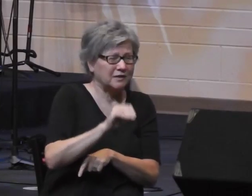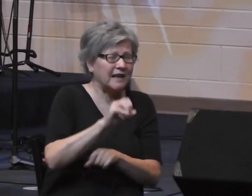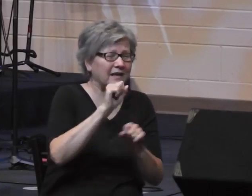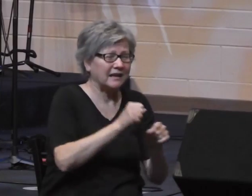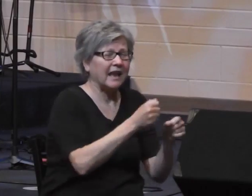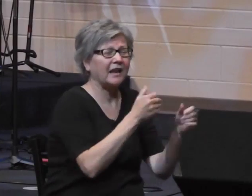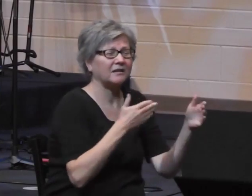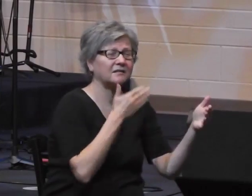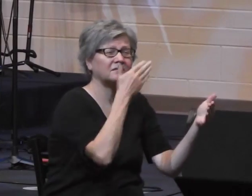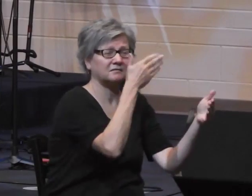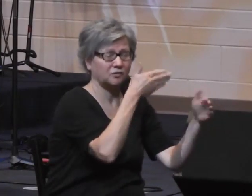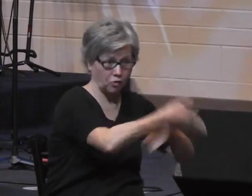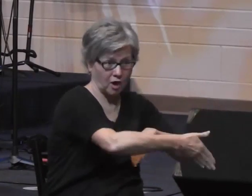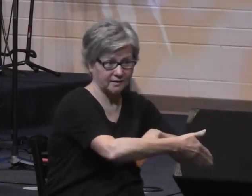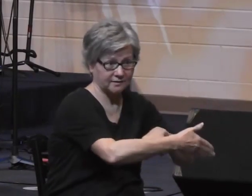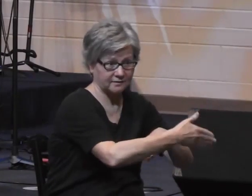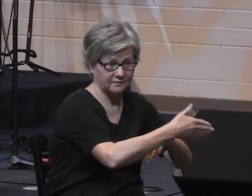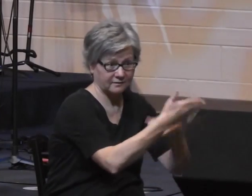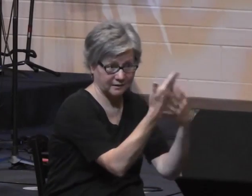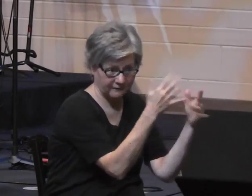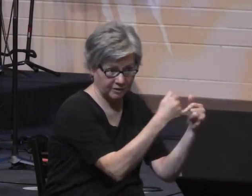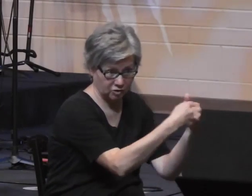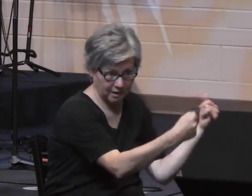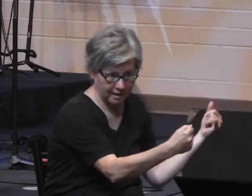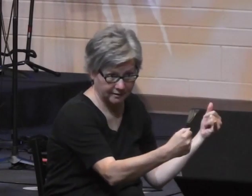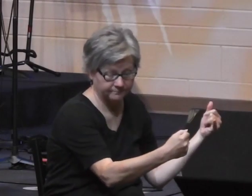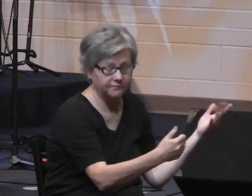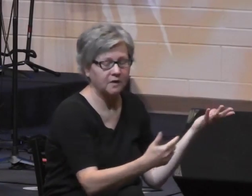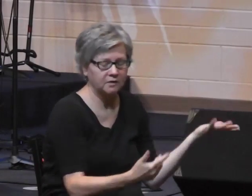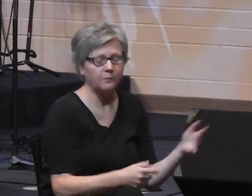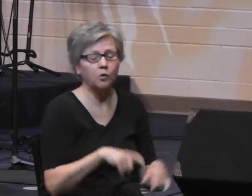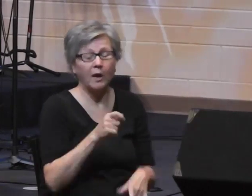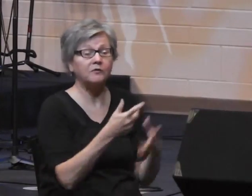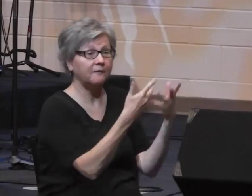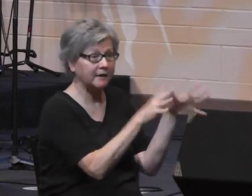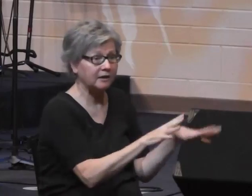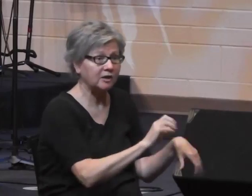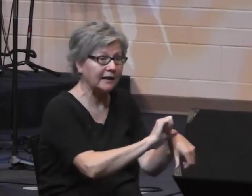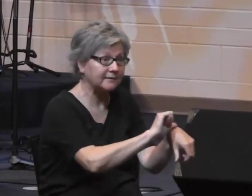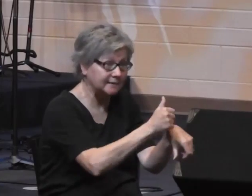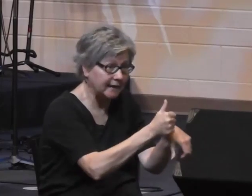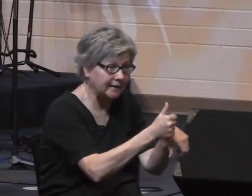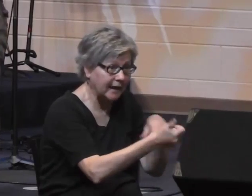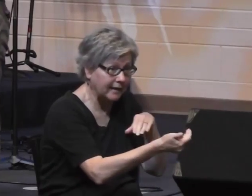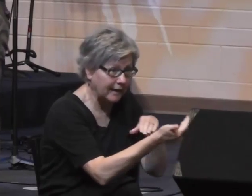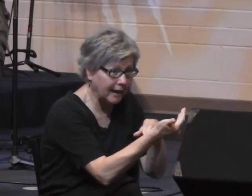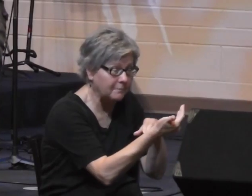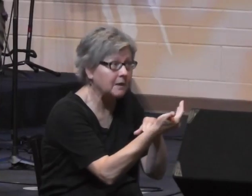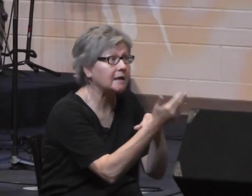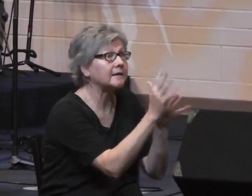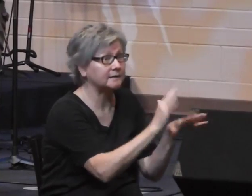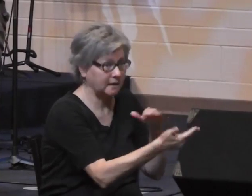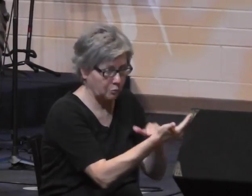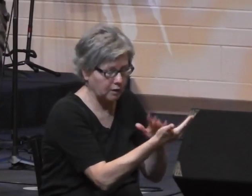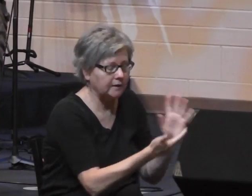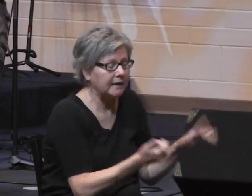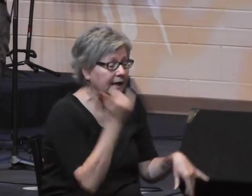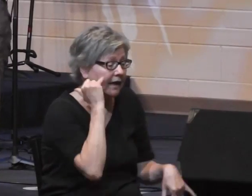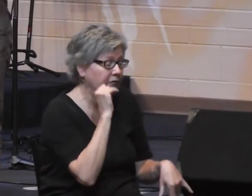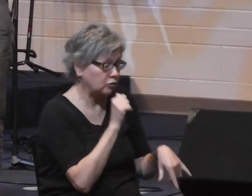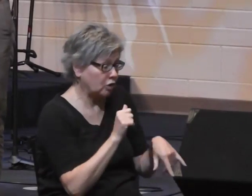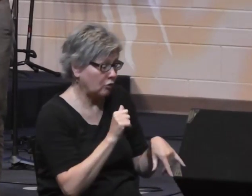at the finish line, if you don't make it to the finish line by 10 o'clock a.m. Sunday morning, 30 hours after the start, if you don't make it by 10